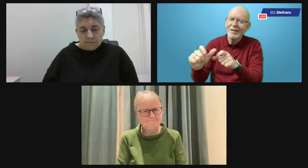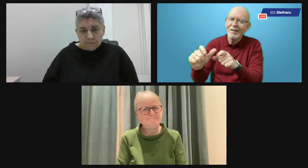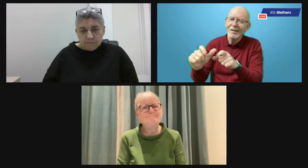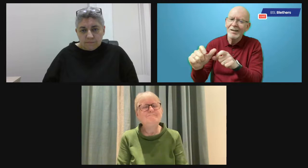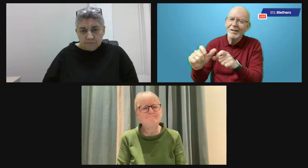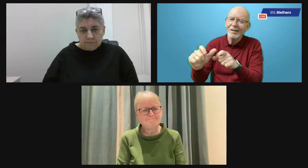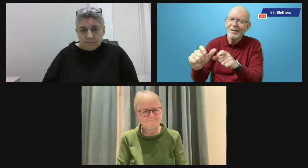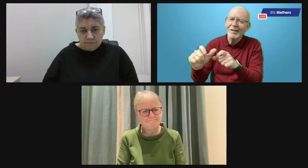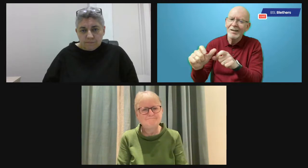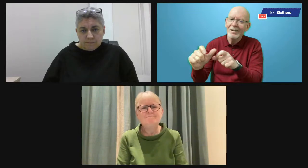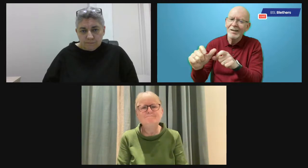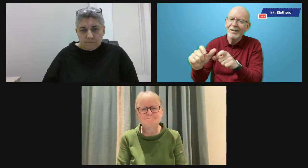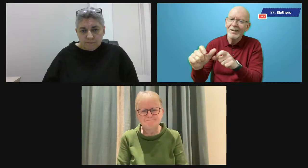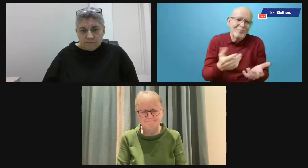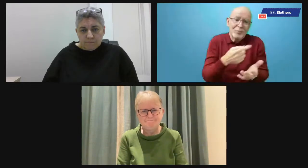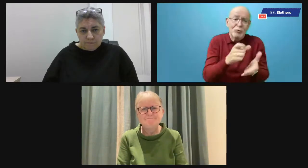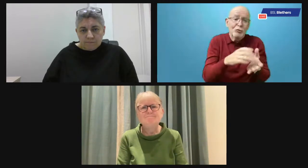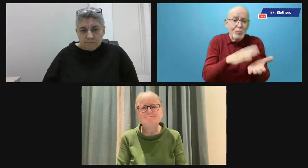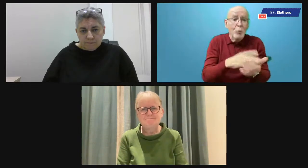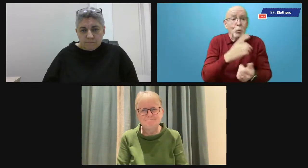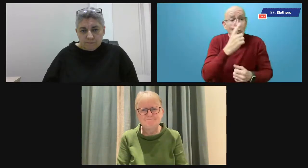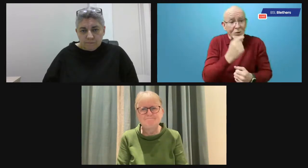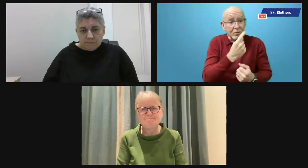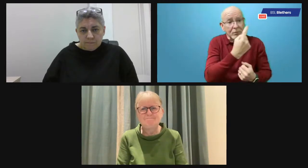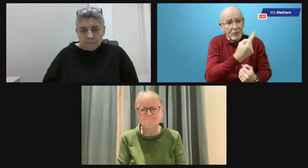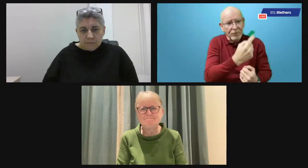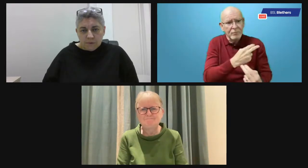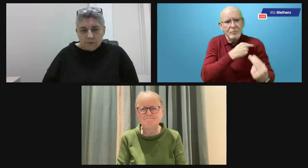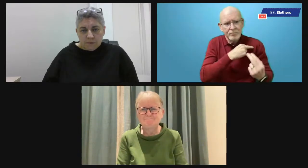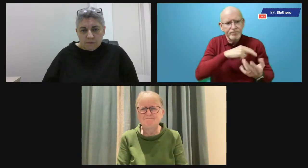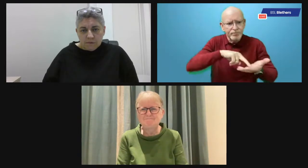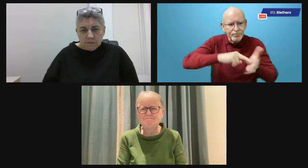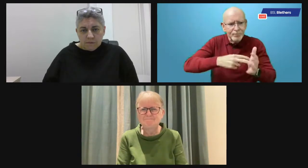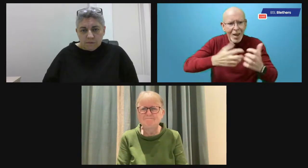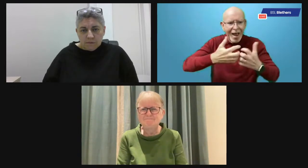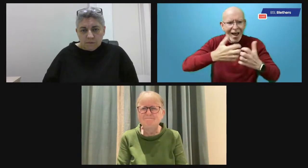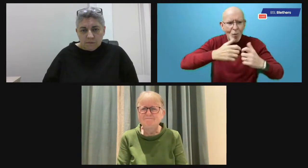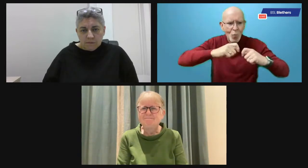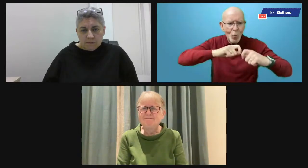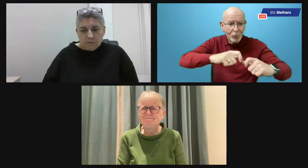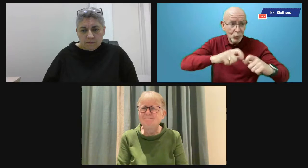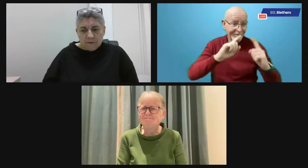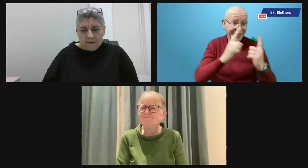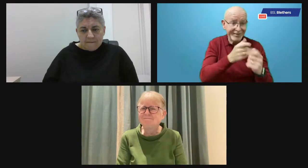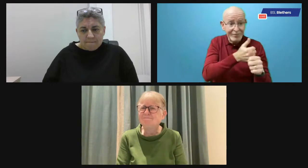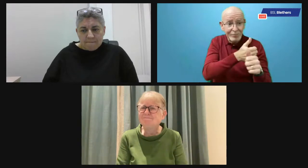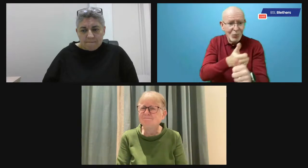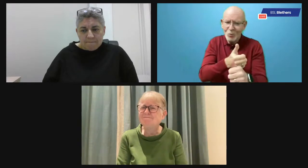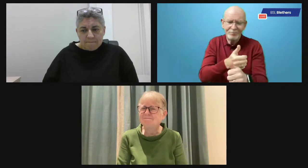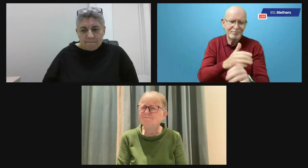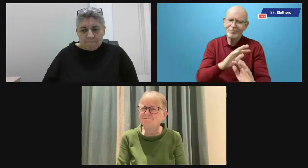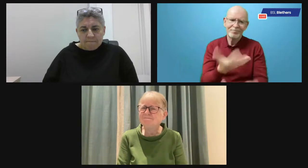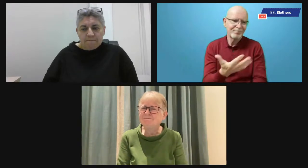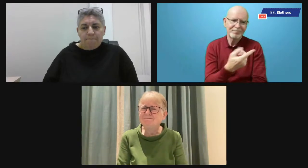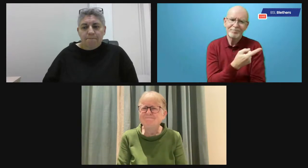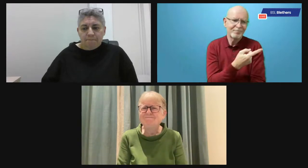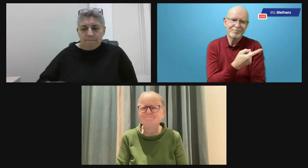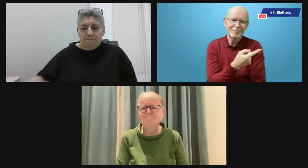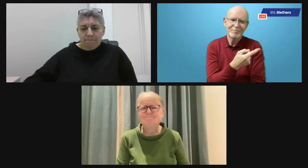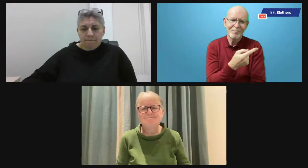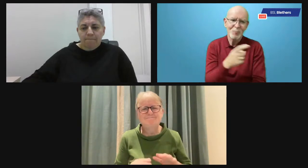at the time, we could have increased the volume of traffic we were getting there. I believe that Durham could